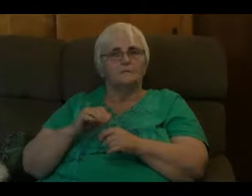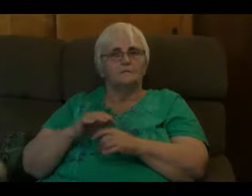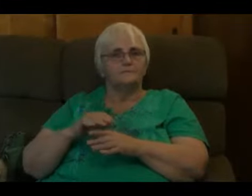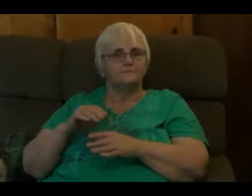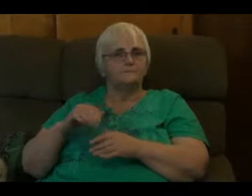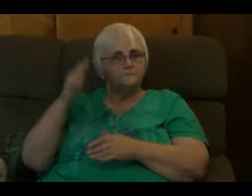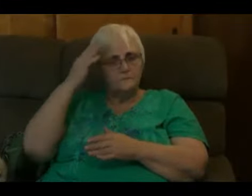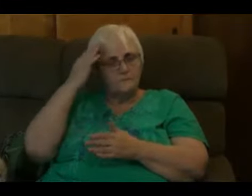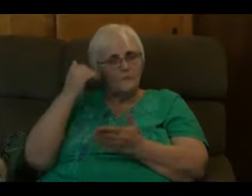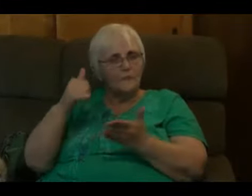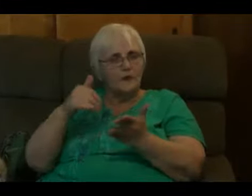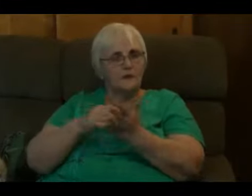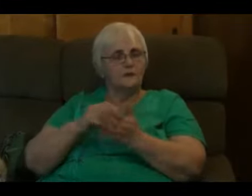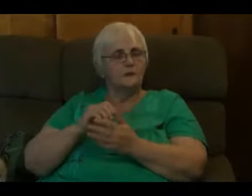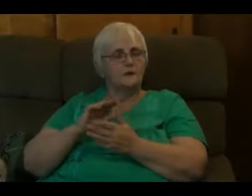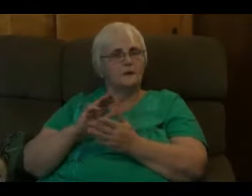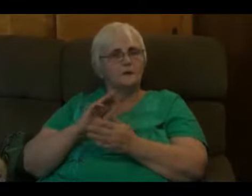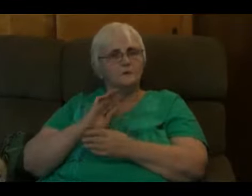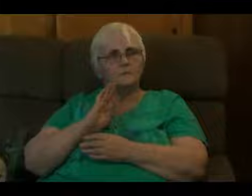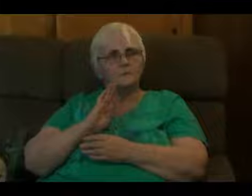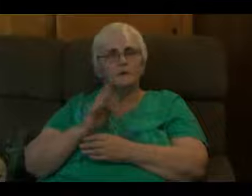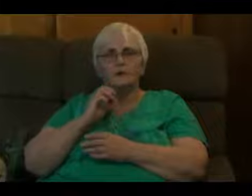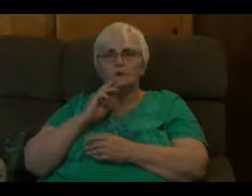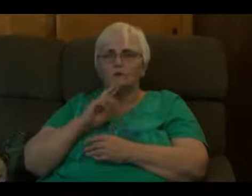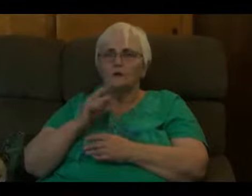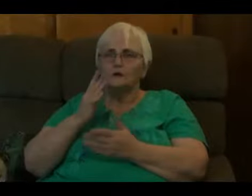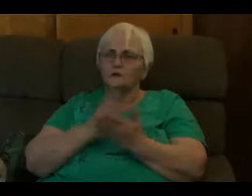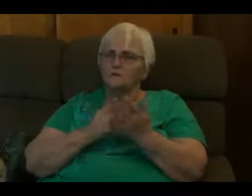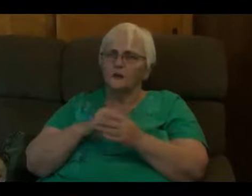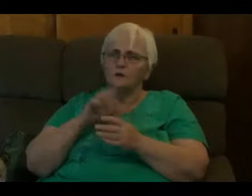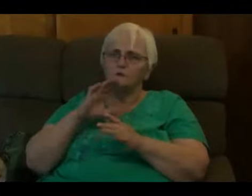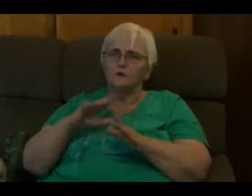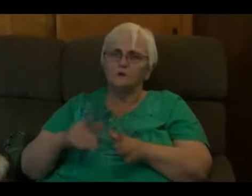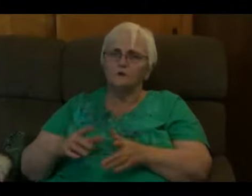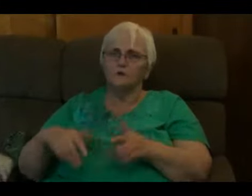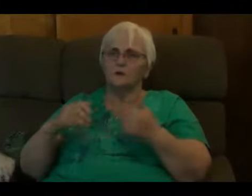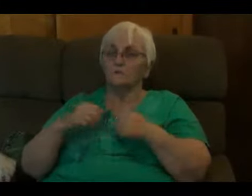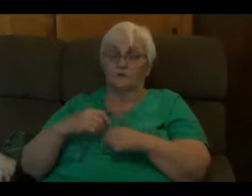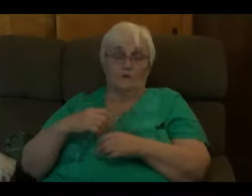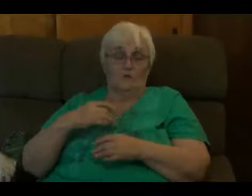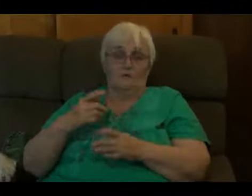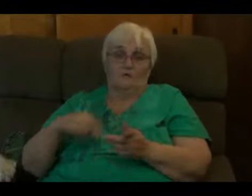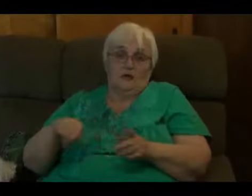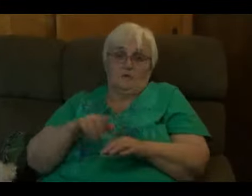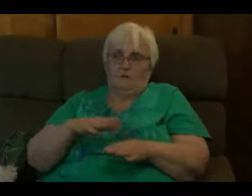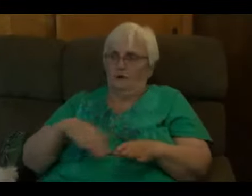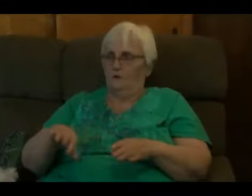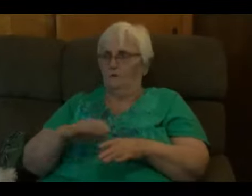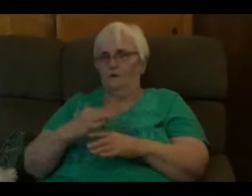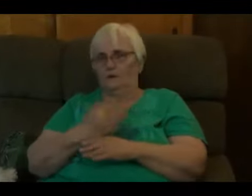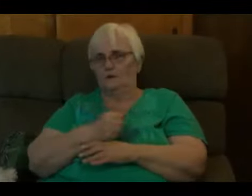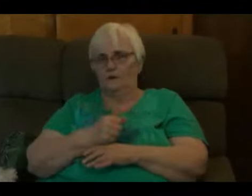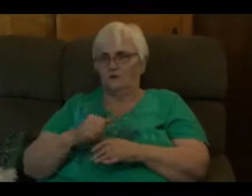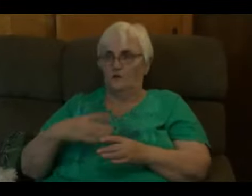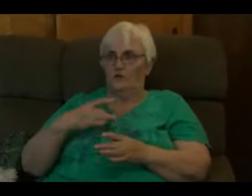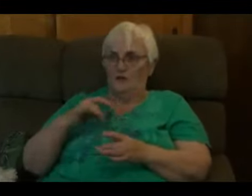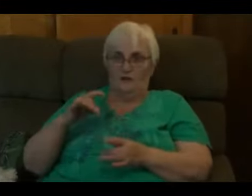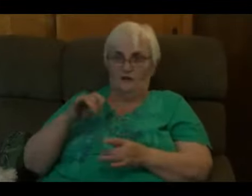again, let's be real. Sometimes in a Christian's life, we don't like what's going on around us. We don't like it.